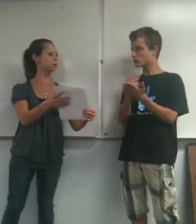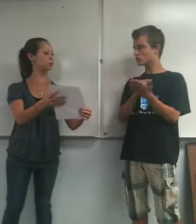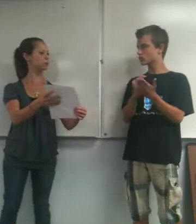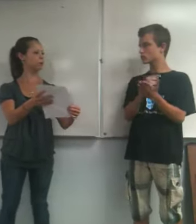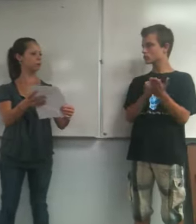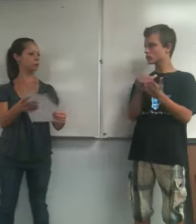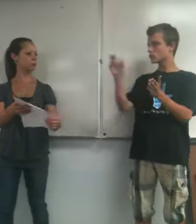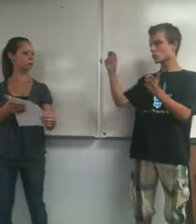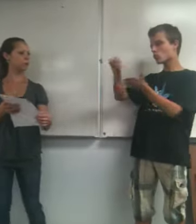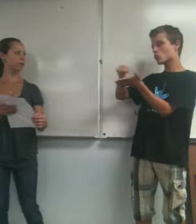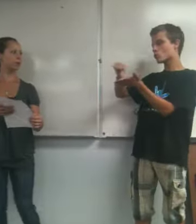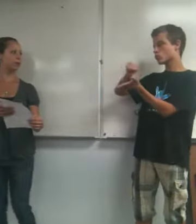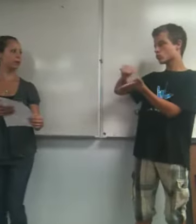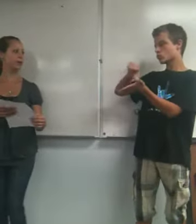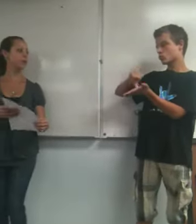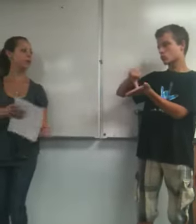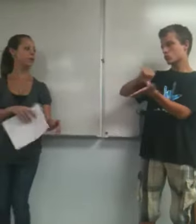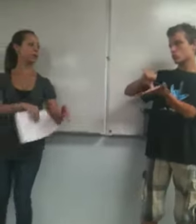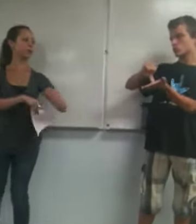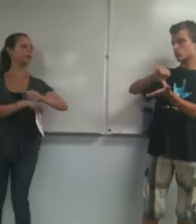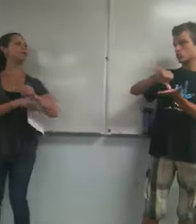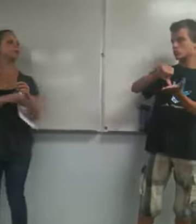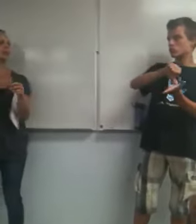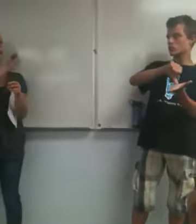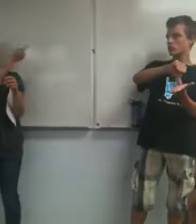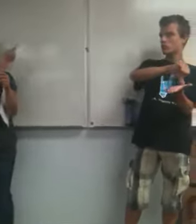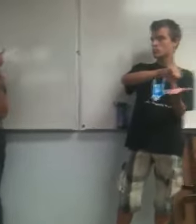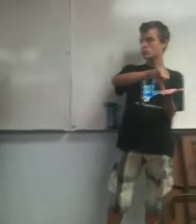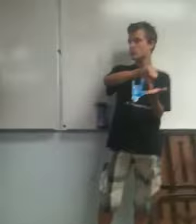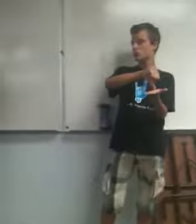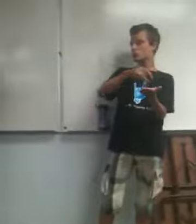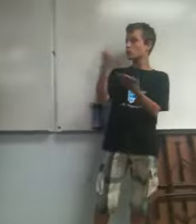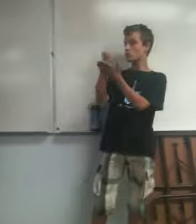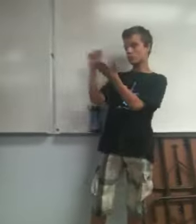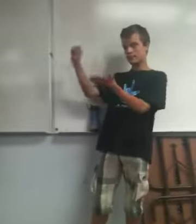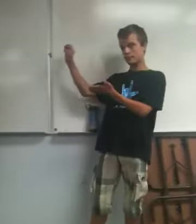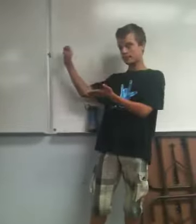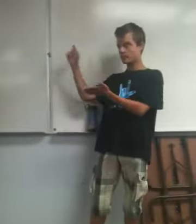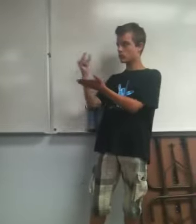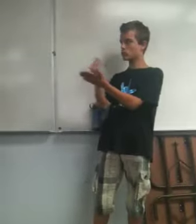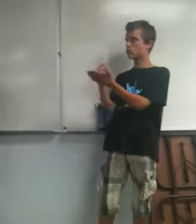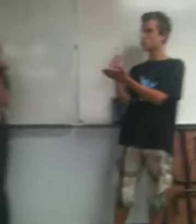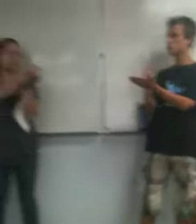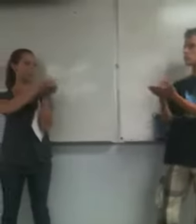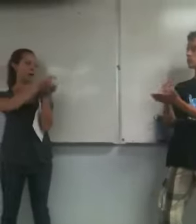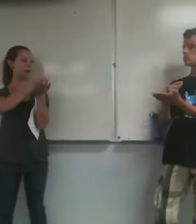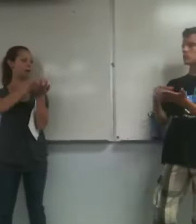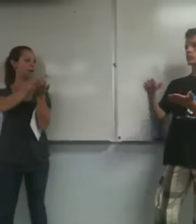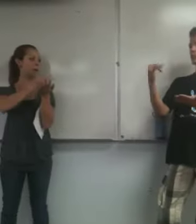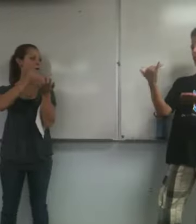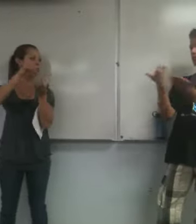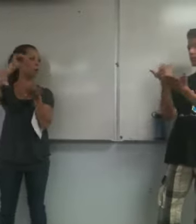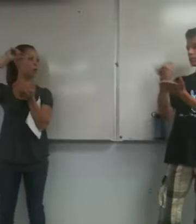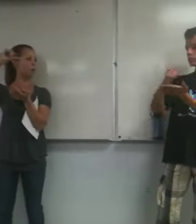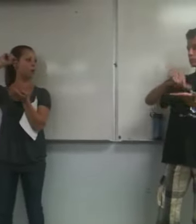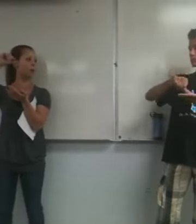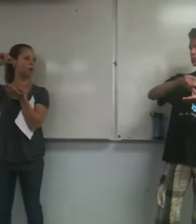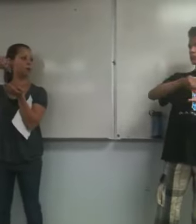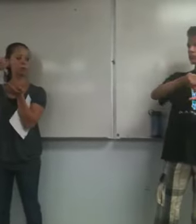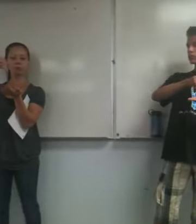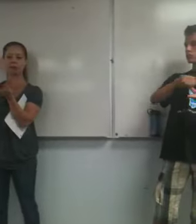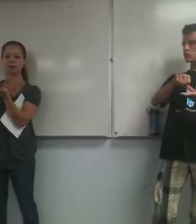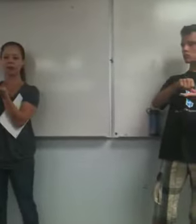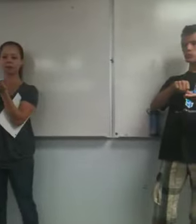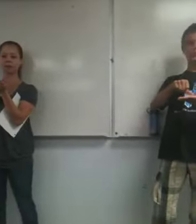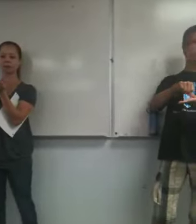Glue with the G hand. There's 2 ways to sign it. First you can do G, that C sign, or